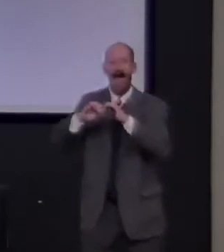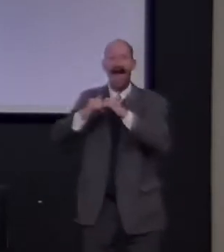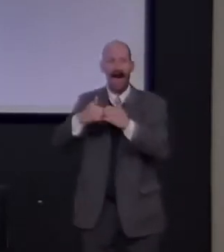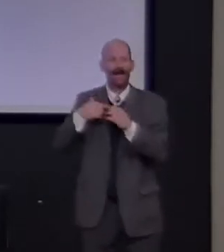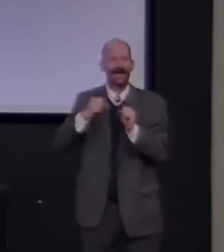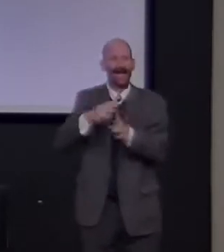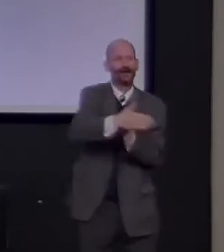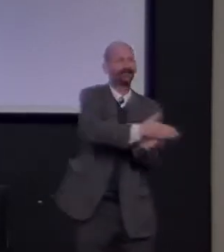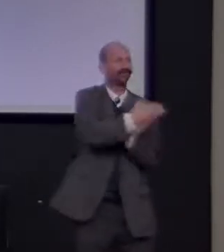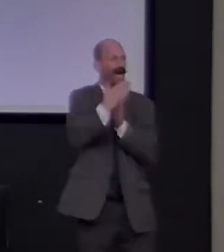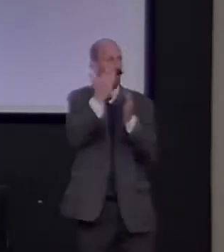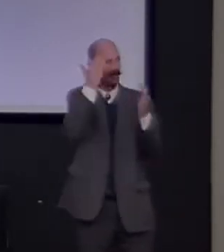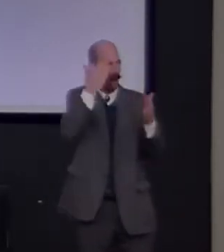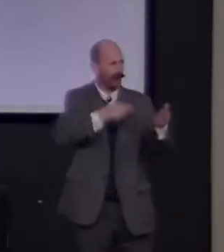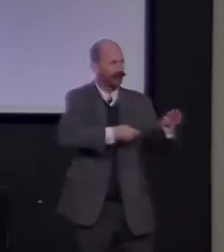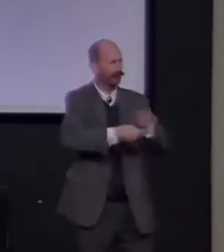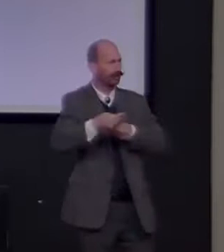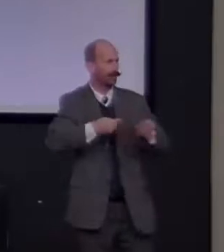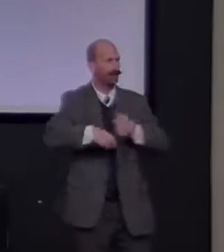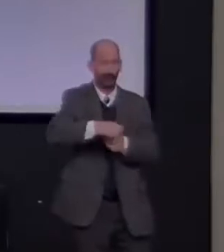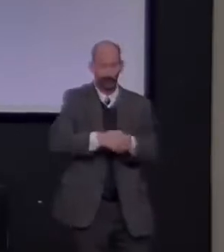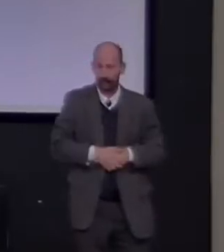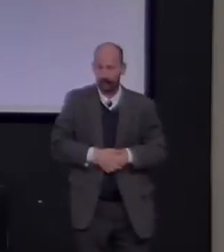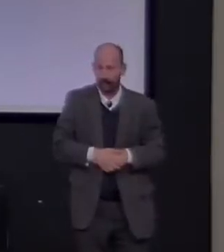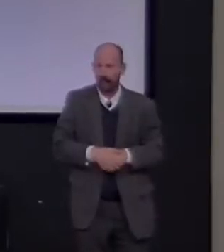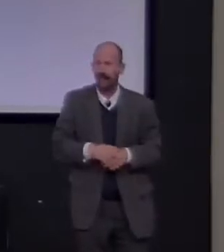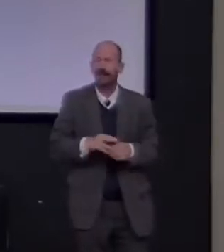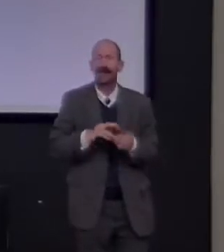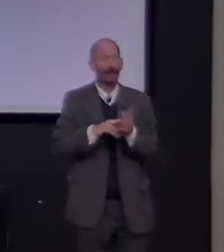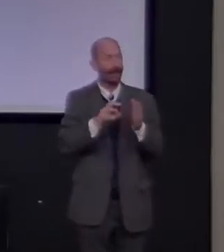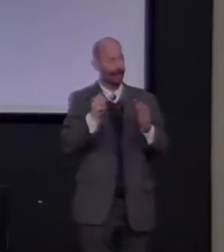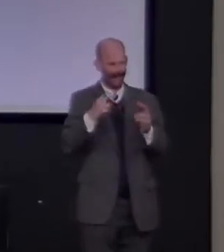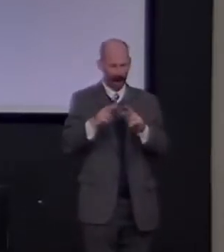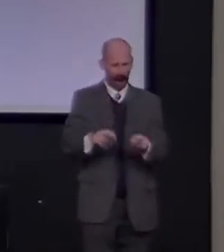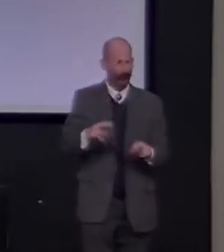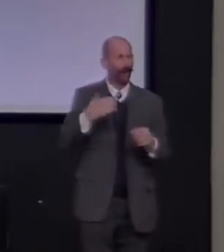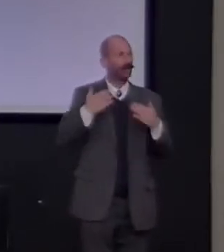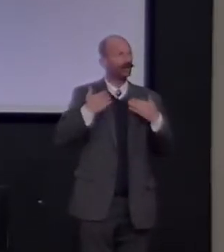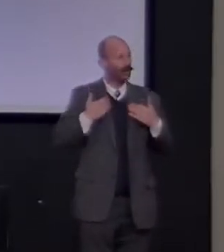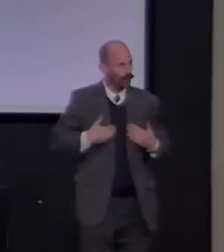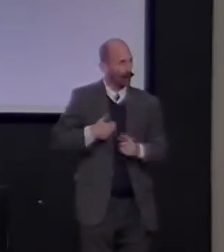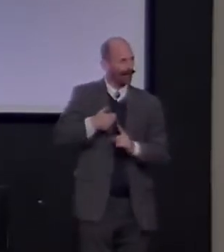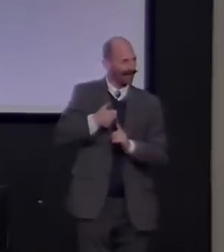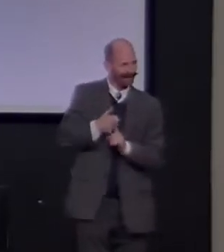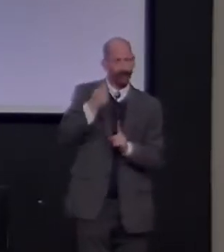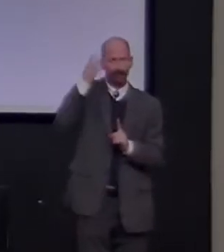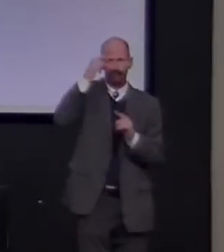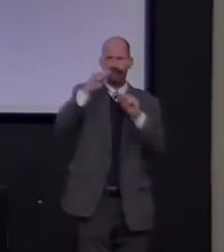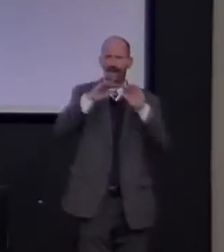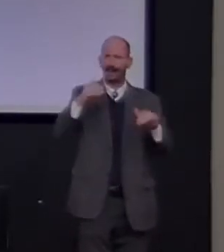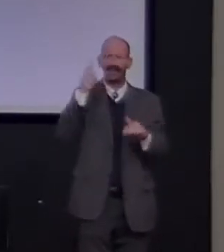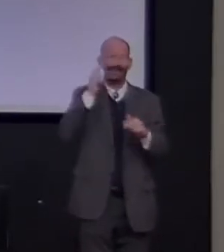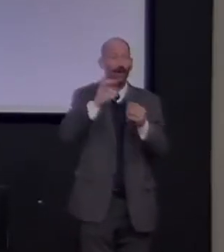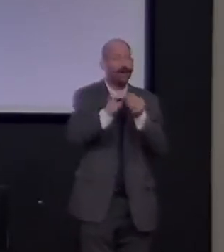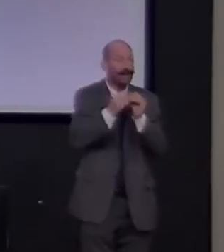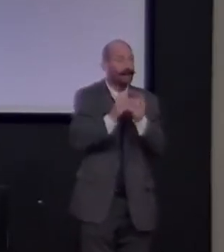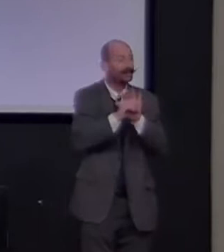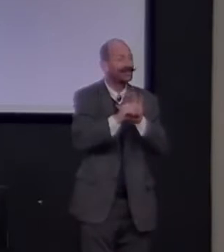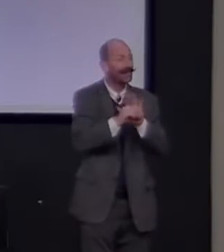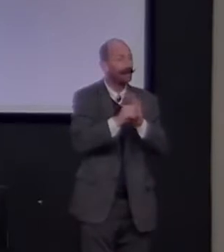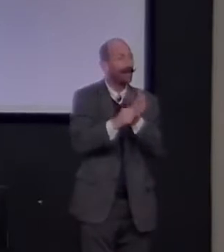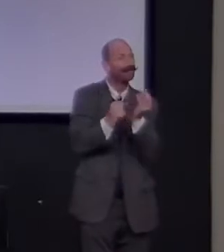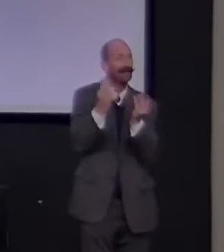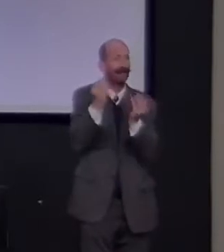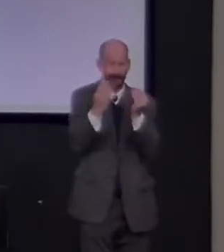And in that way, it allows us to also study the construction of uniquely human brain systems for number symbol representations that we do not share with